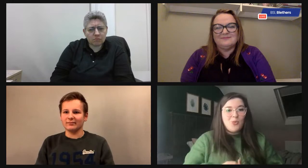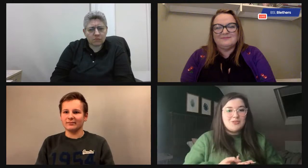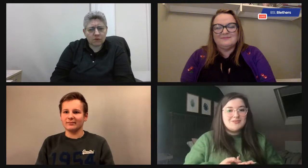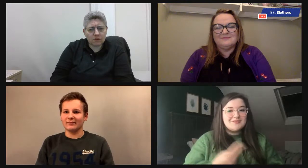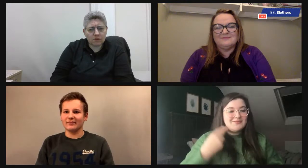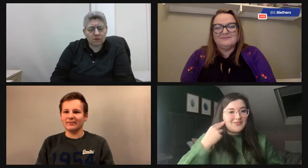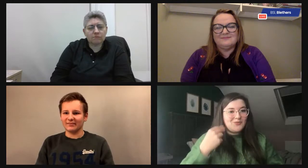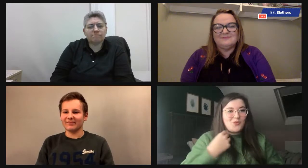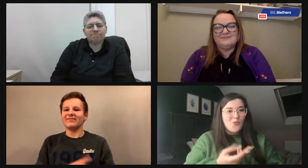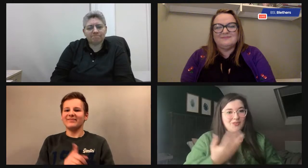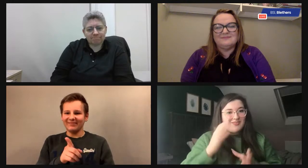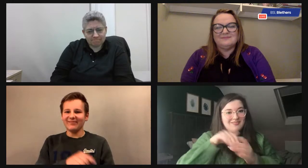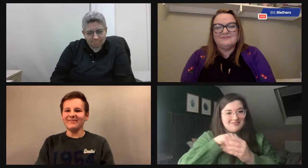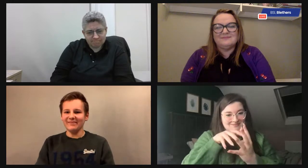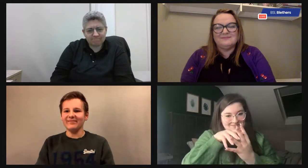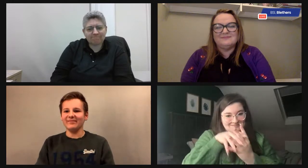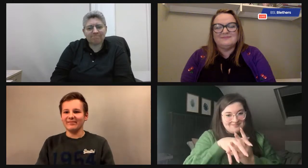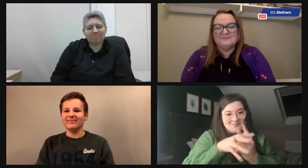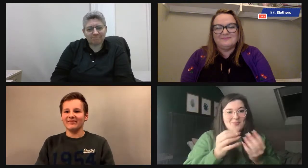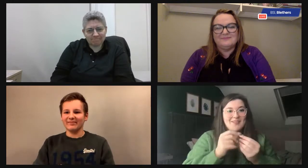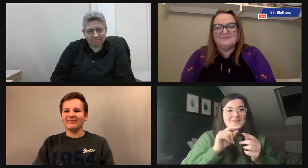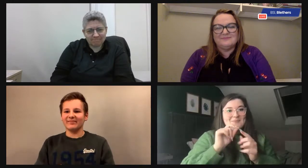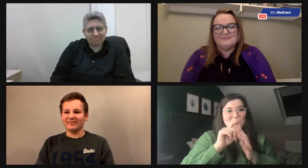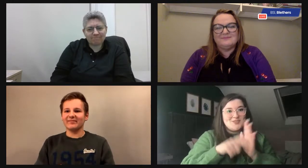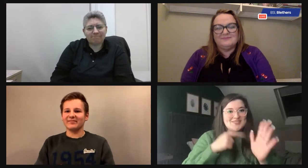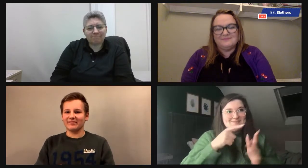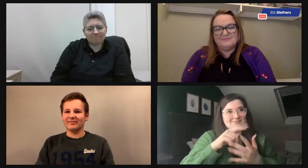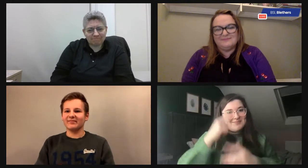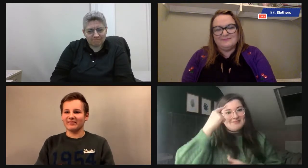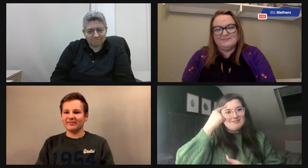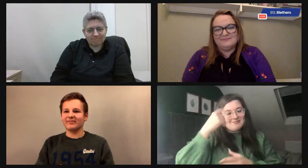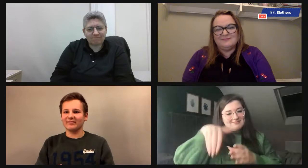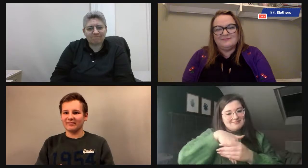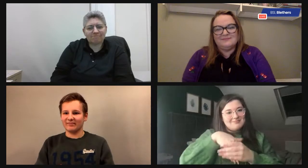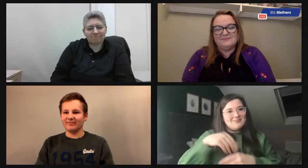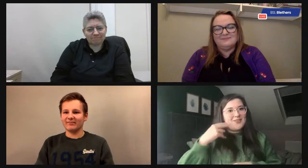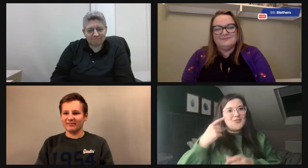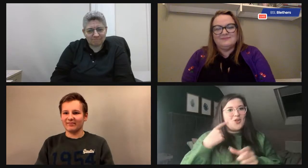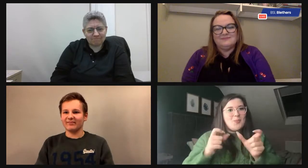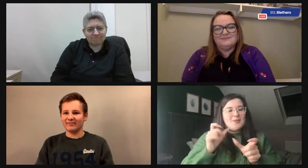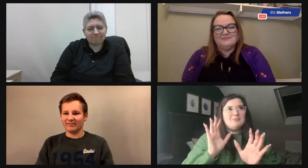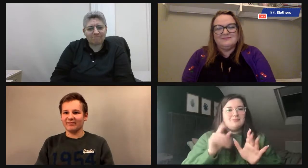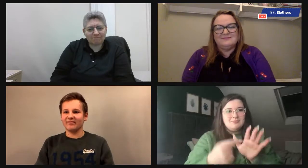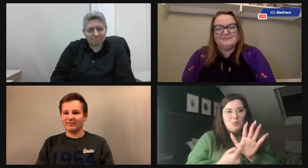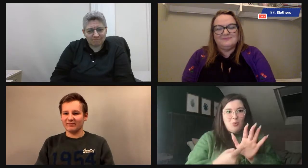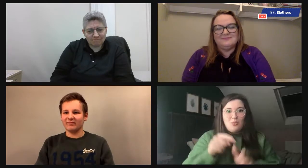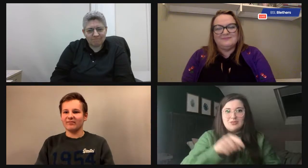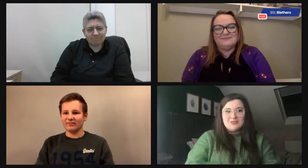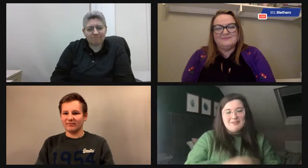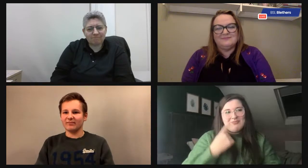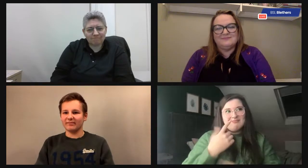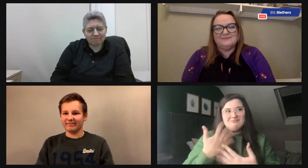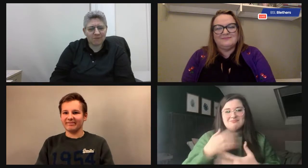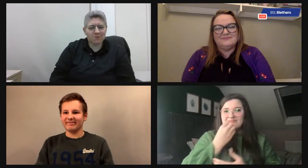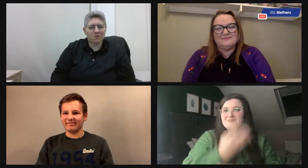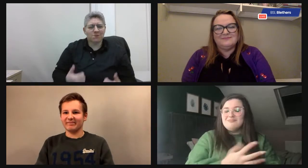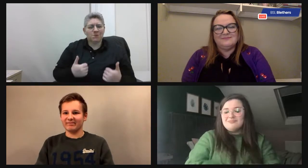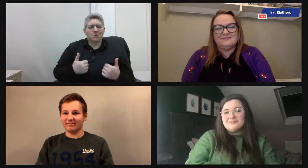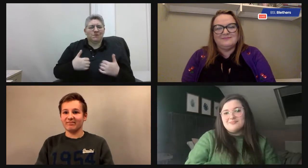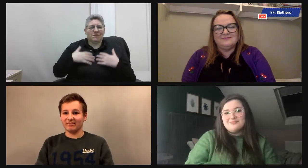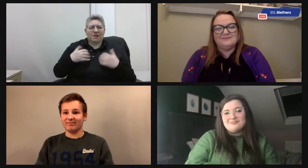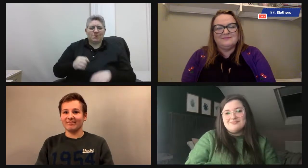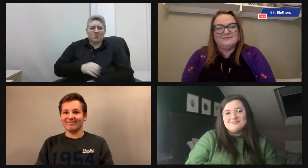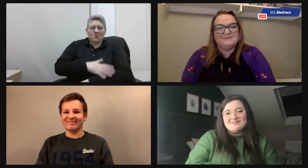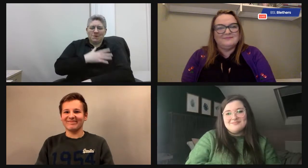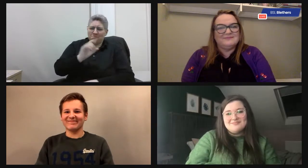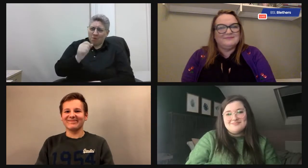empowered me and enabled me. And I've also been with a group of deaf people working together, and we were